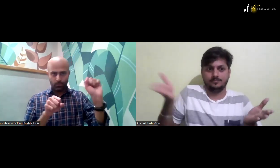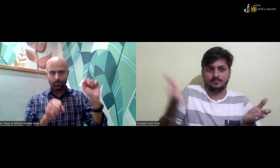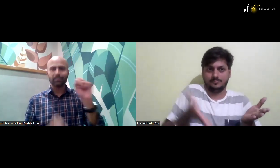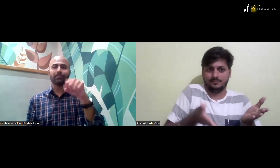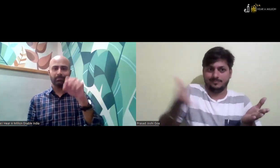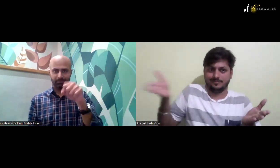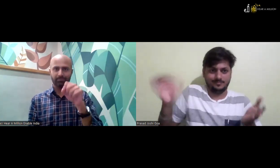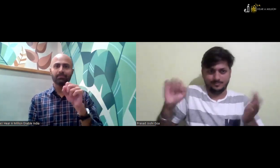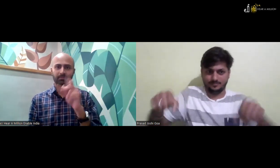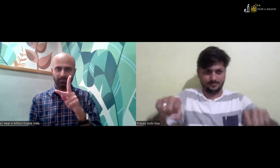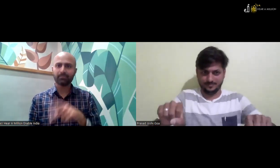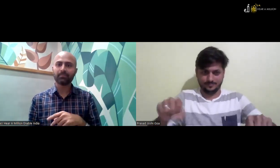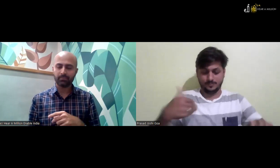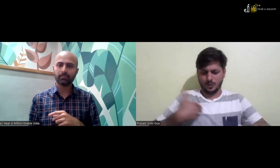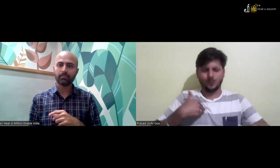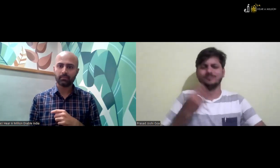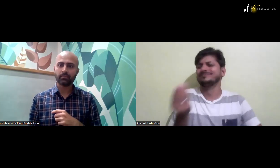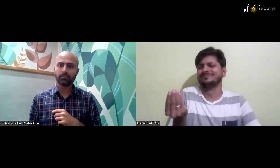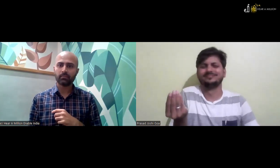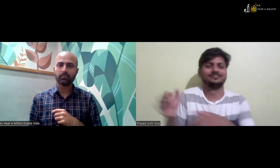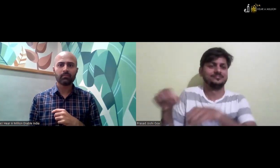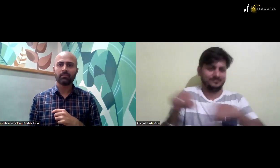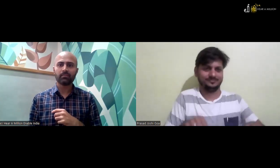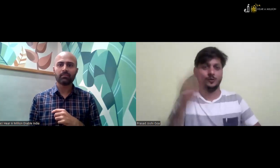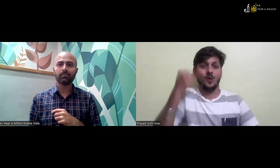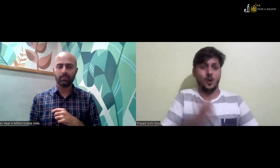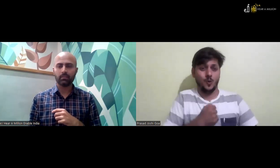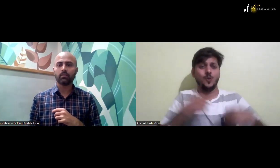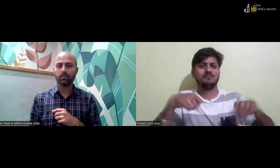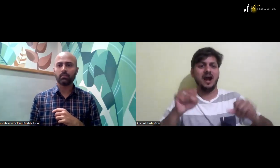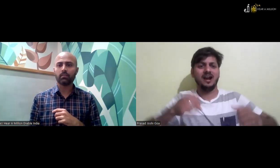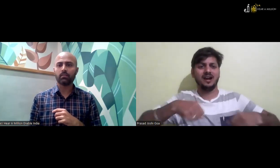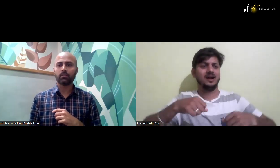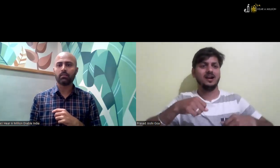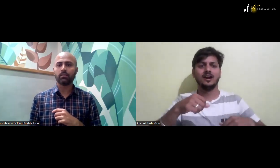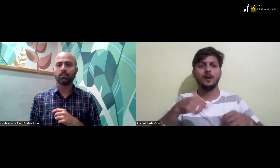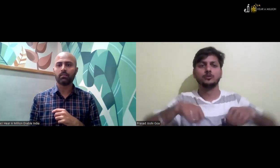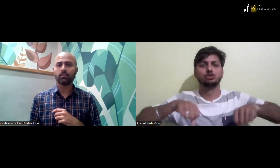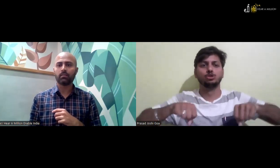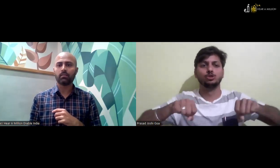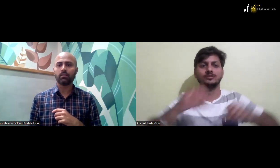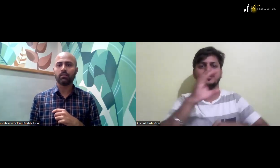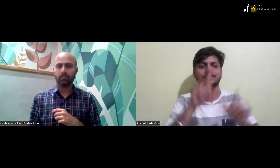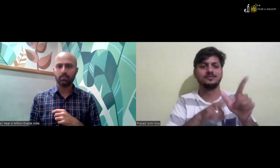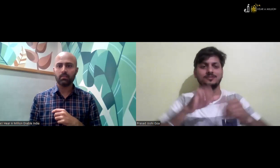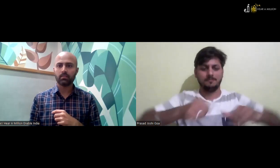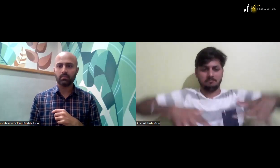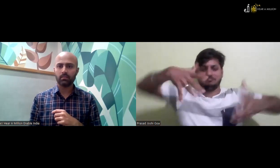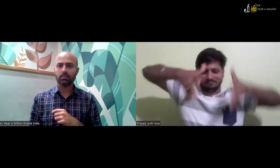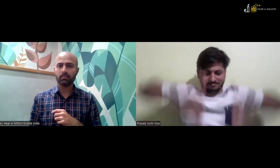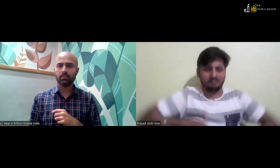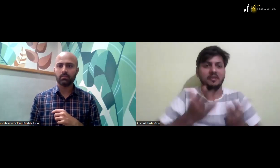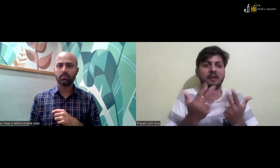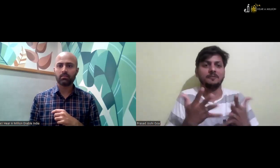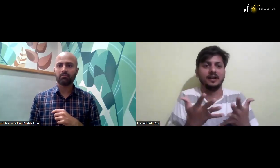the bike was related to my sister. On it, that was on her name, but I took bike from her because